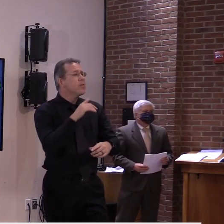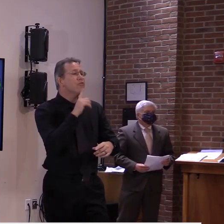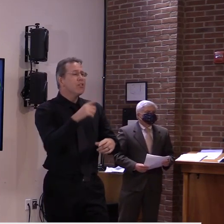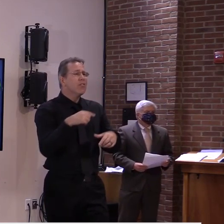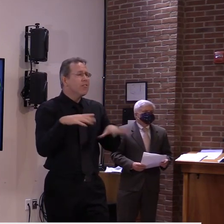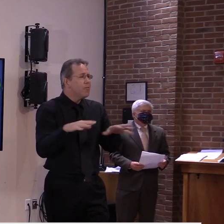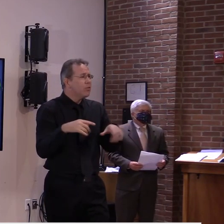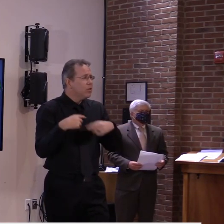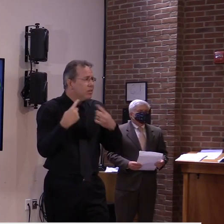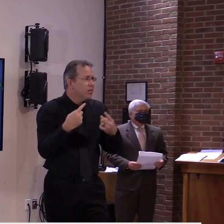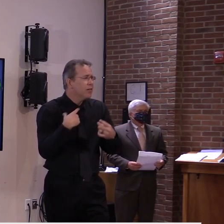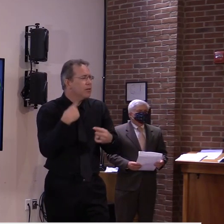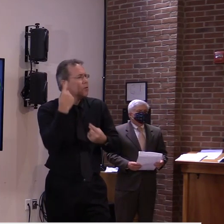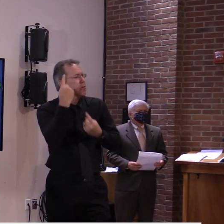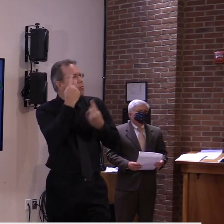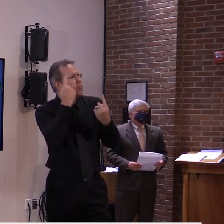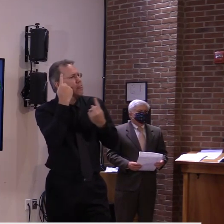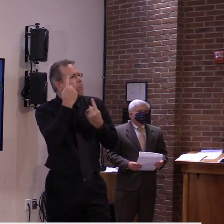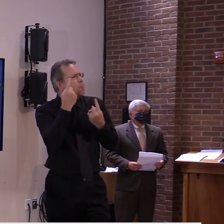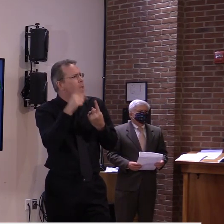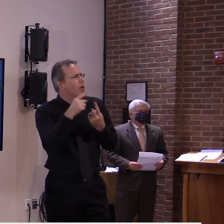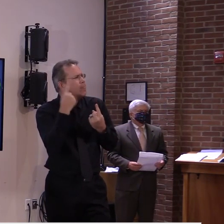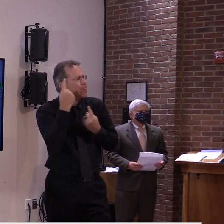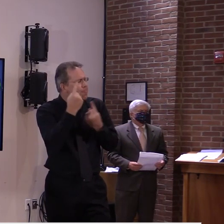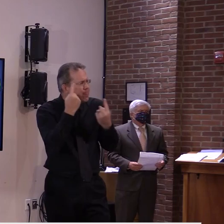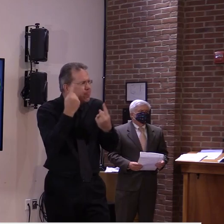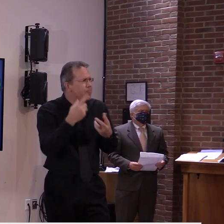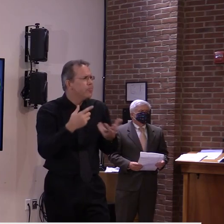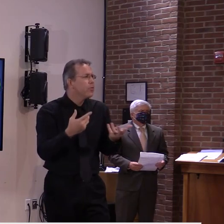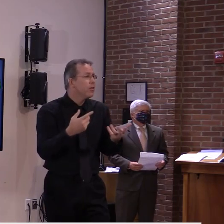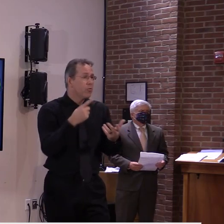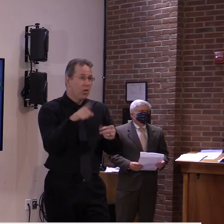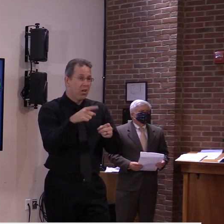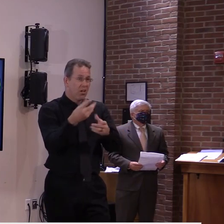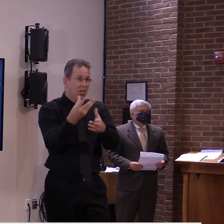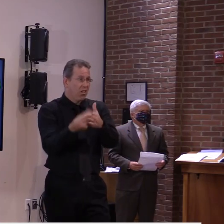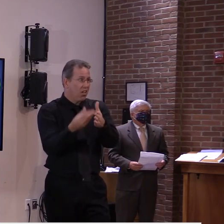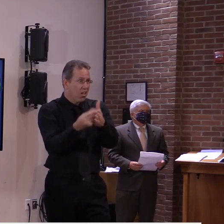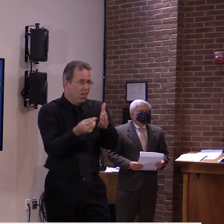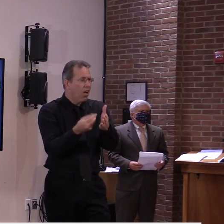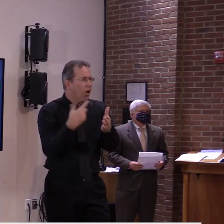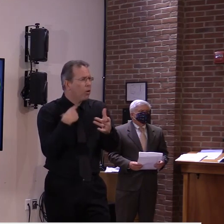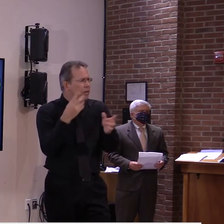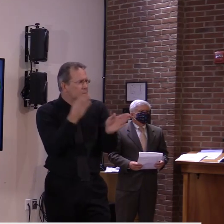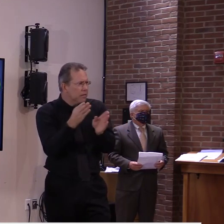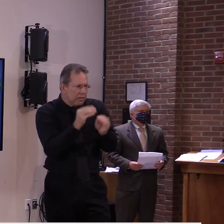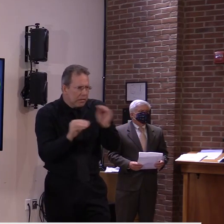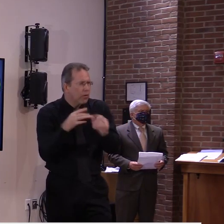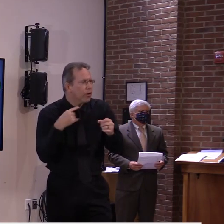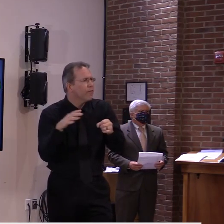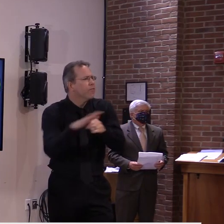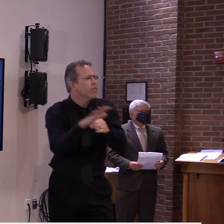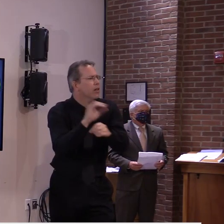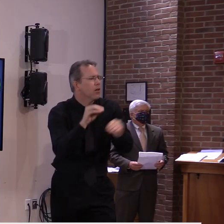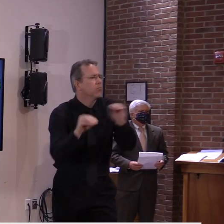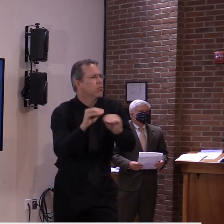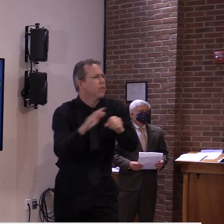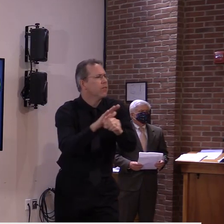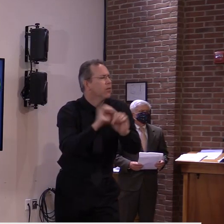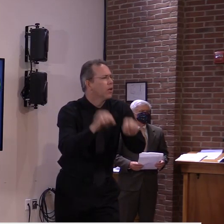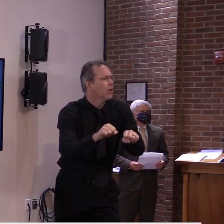So I think we were ahead of that a bit. So I'm not sure that part will change. But